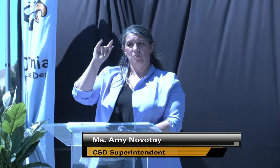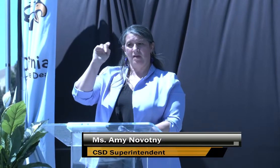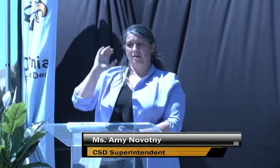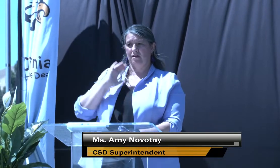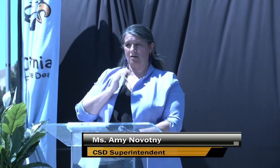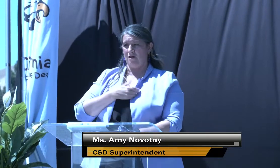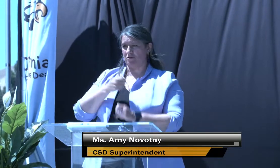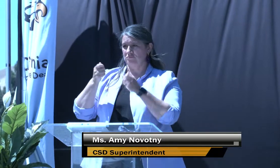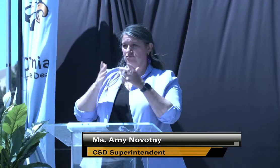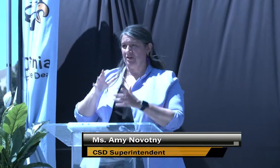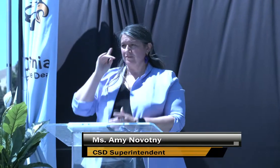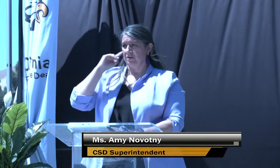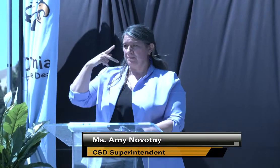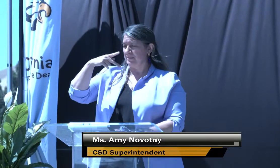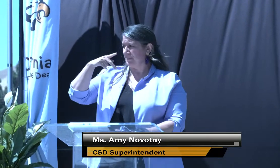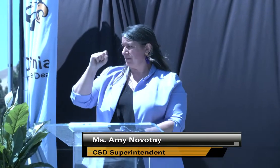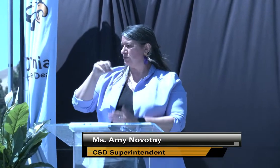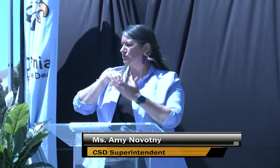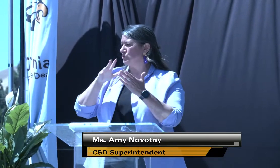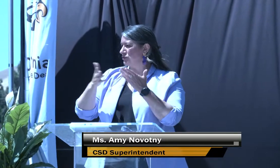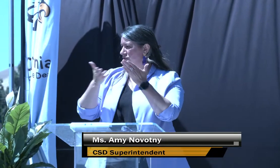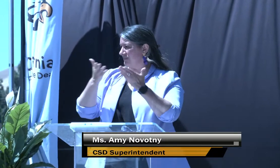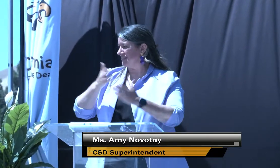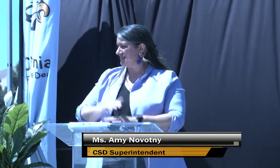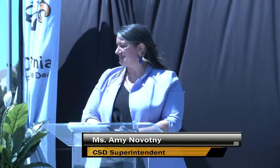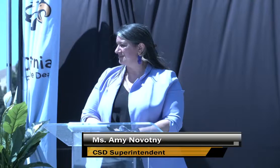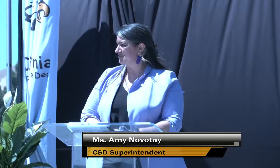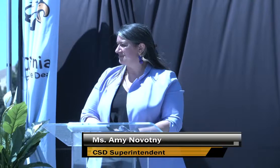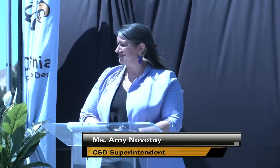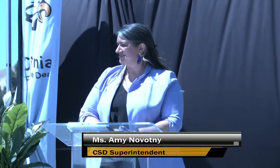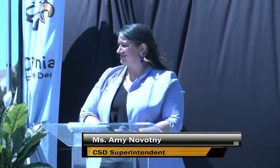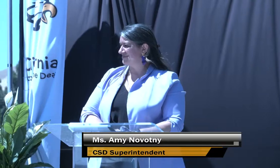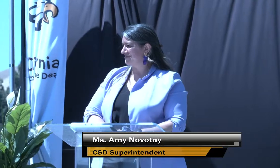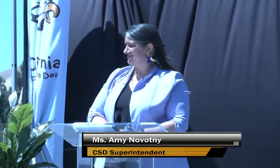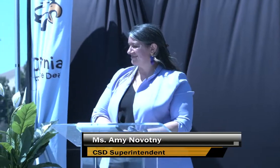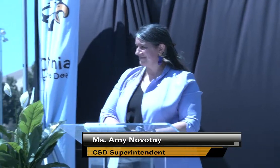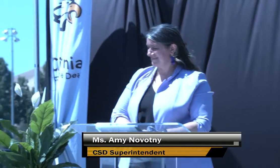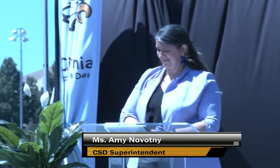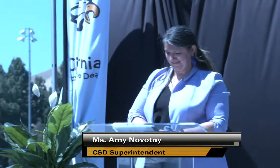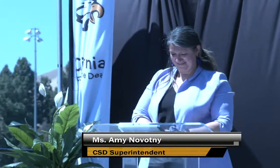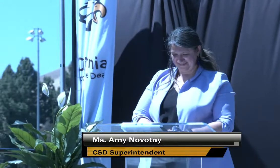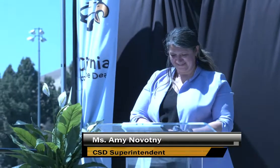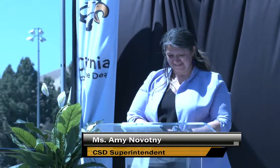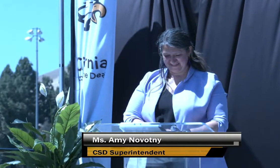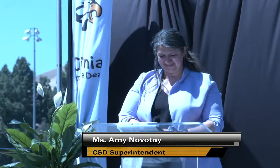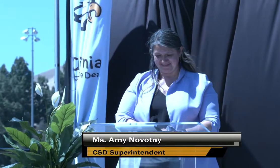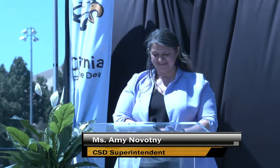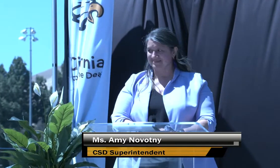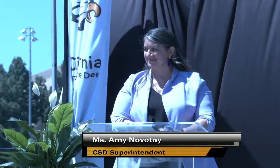Barbara White from PPS, Student Services. Never